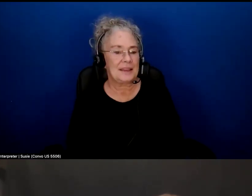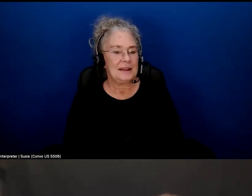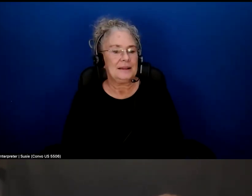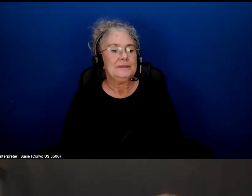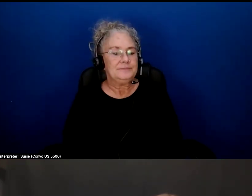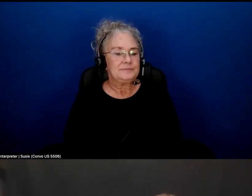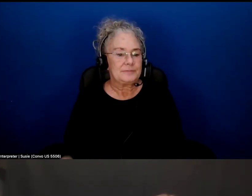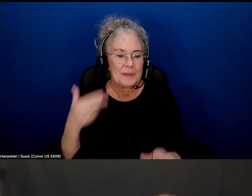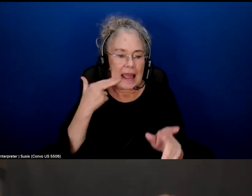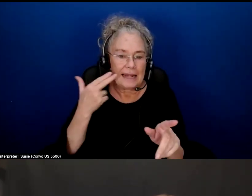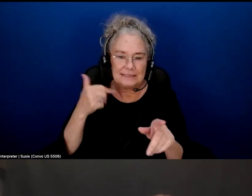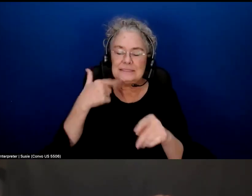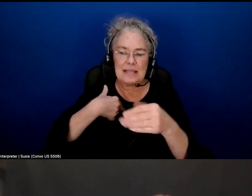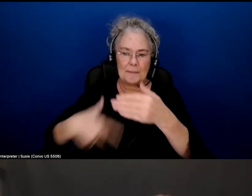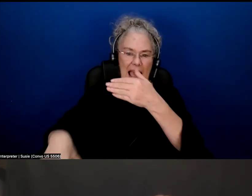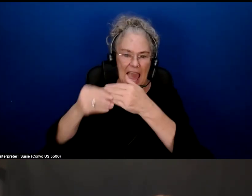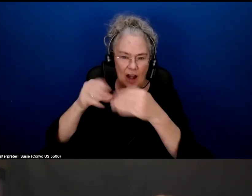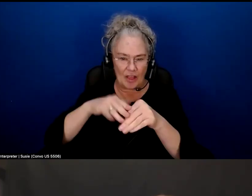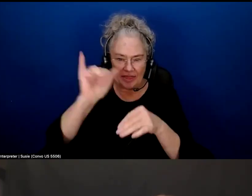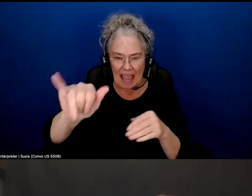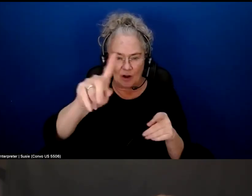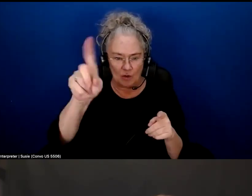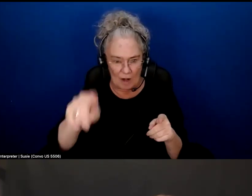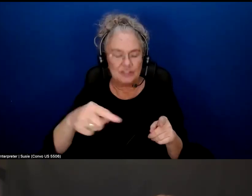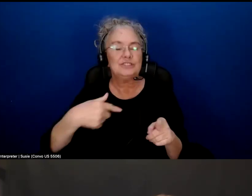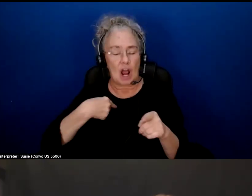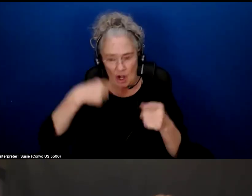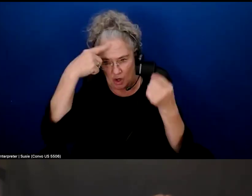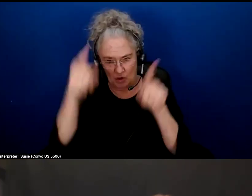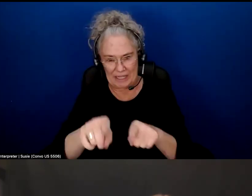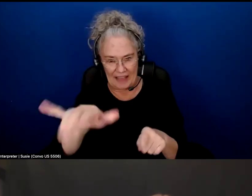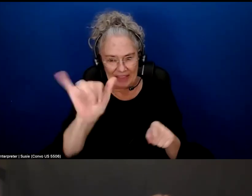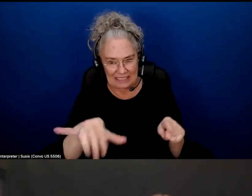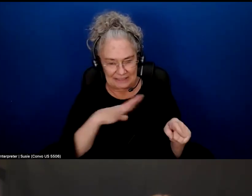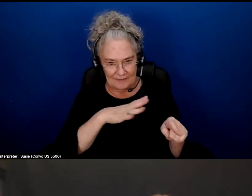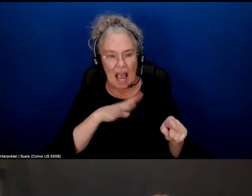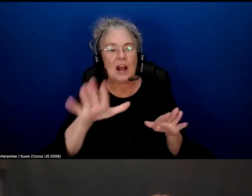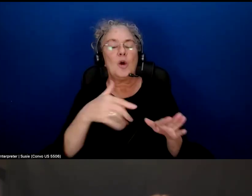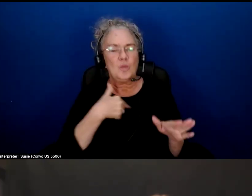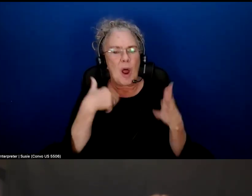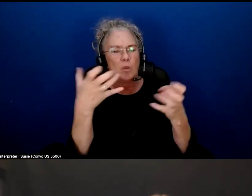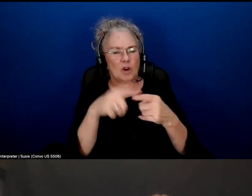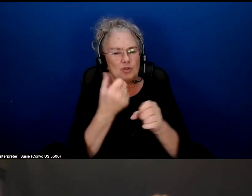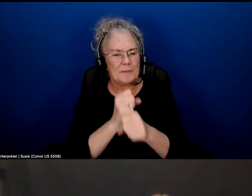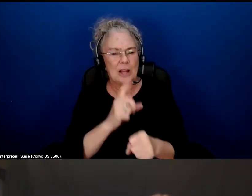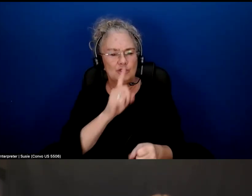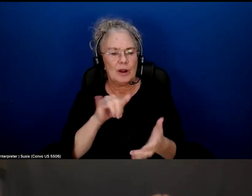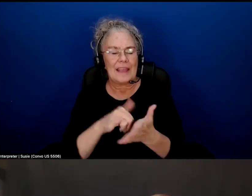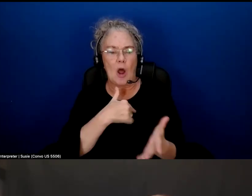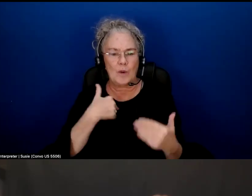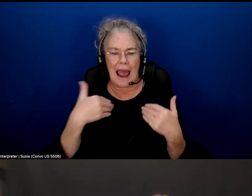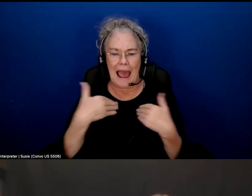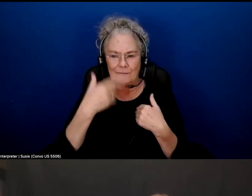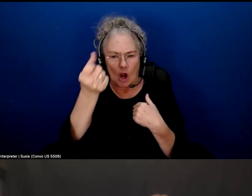And I'll just add on that last question. I agree, that's fine. We do, though, want to make sure that we have a